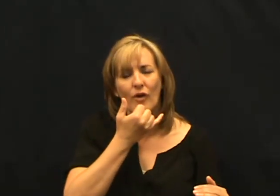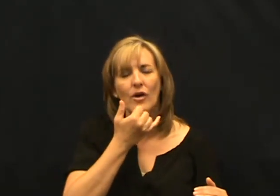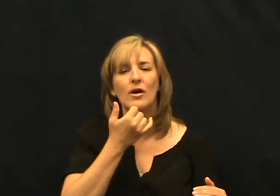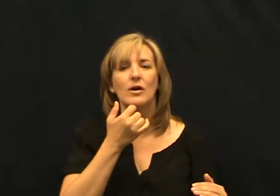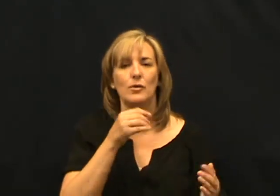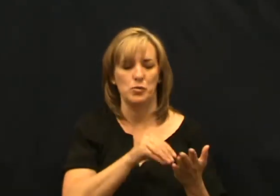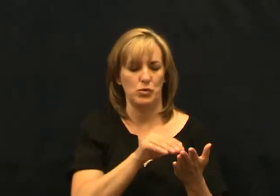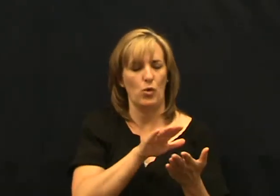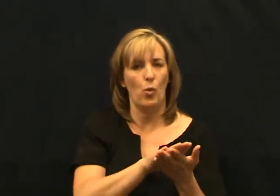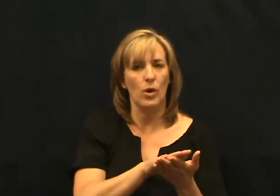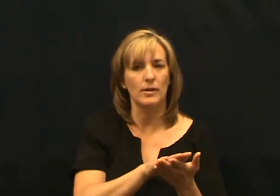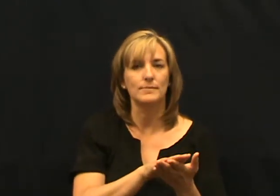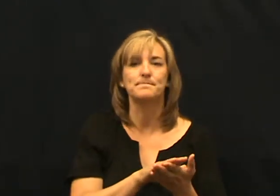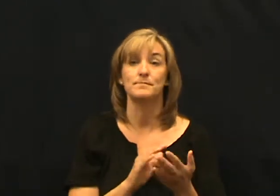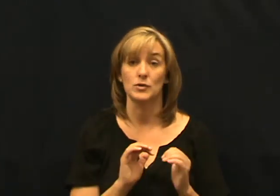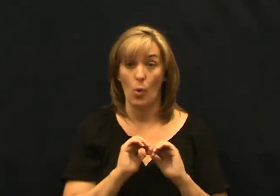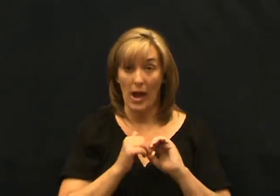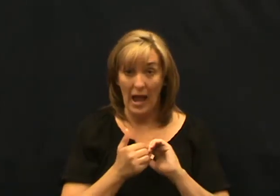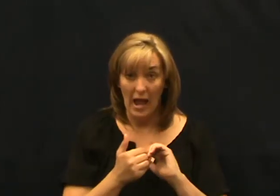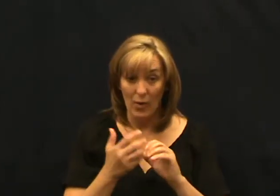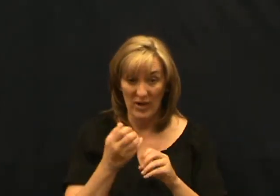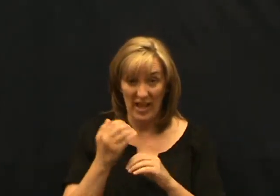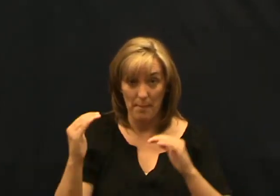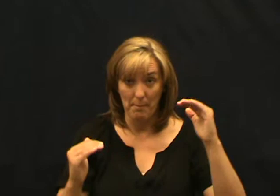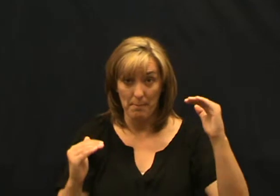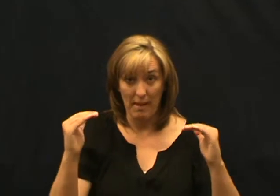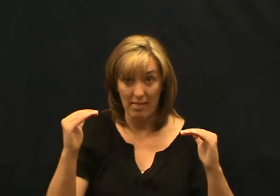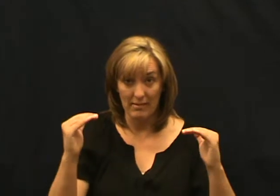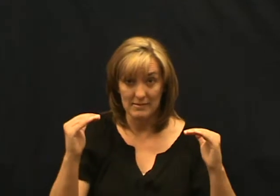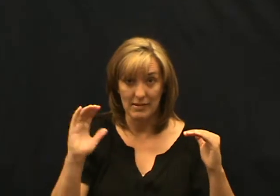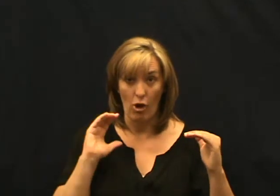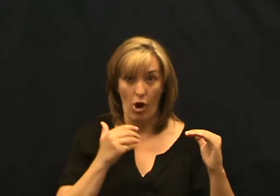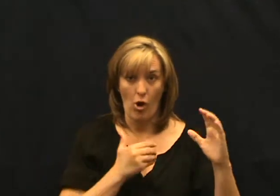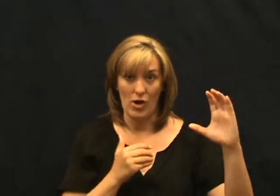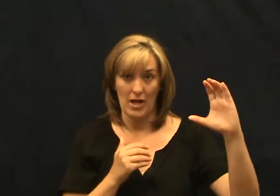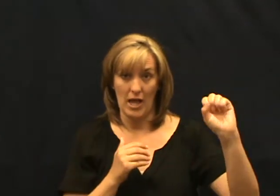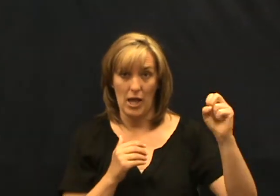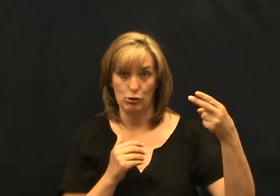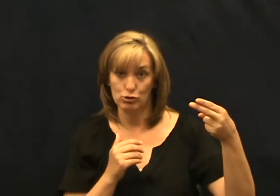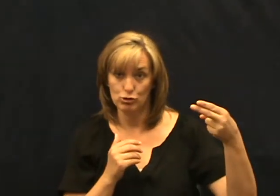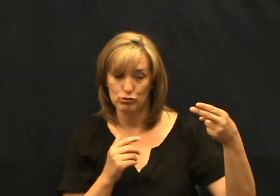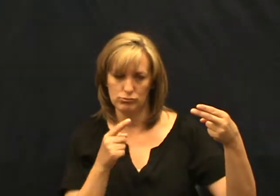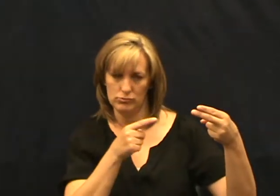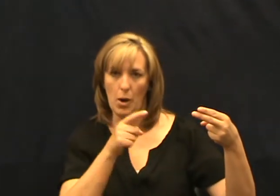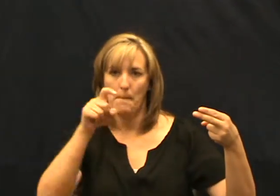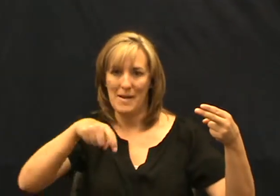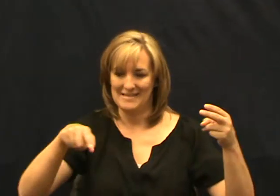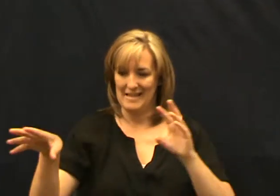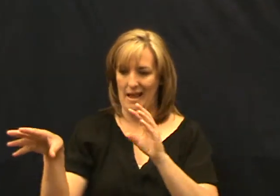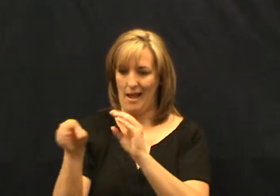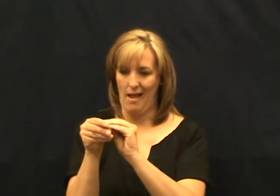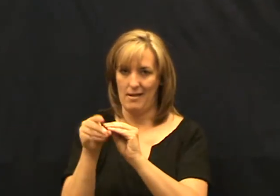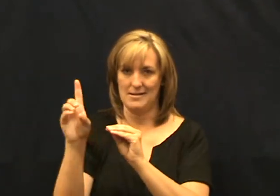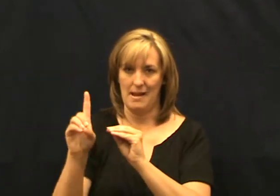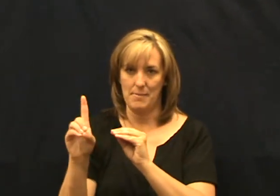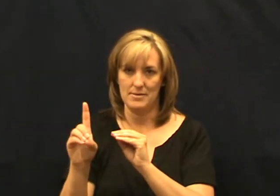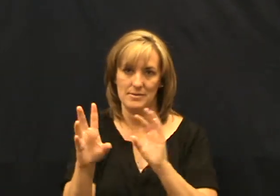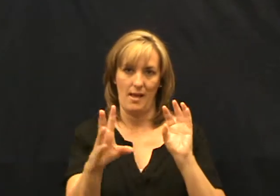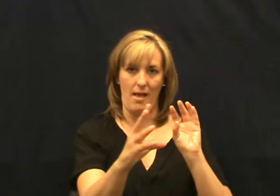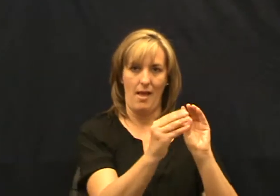So how do we get the balance in our cash account? Remember, we add up the debits and the credits, and the difference is either a